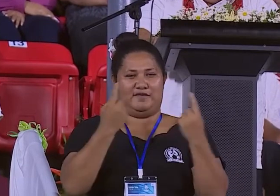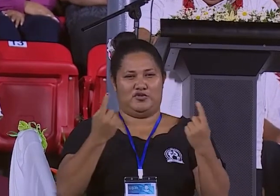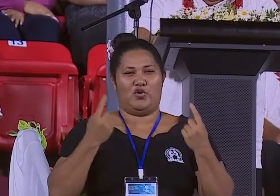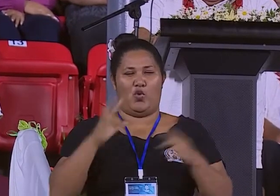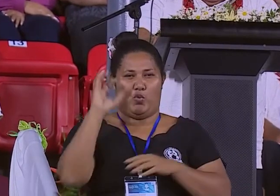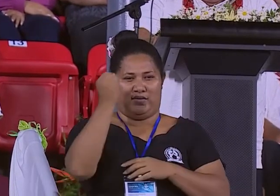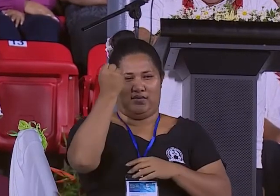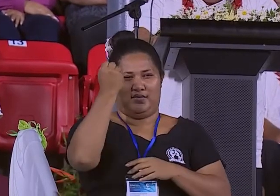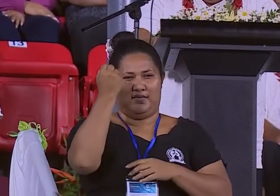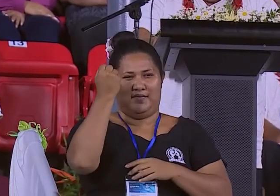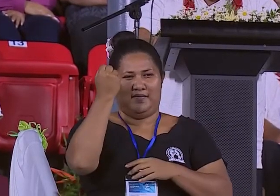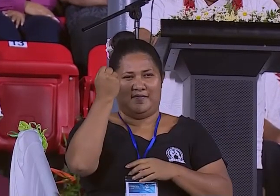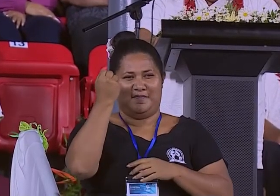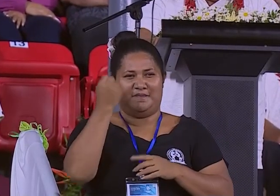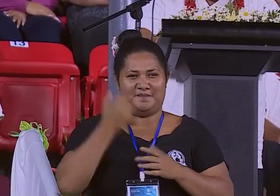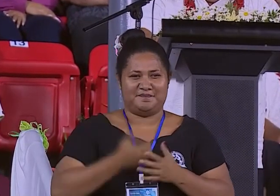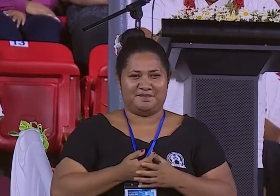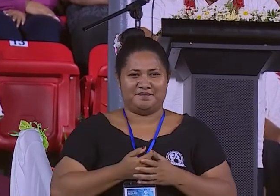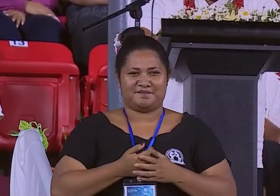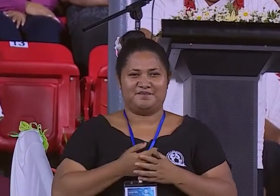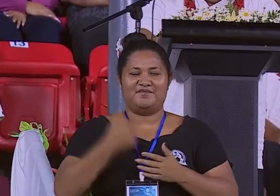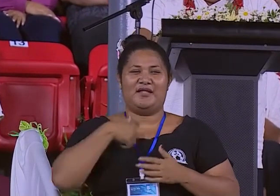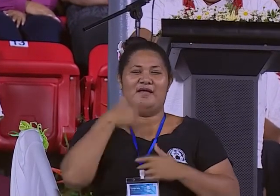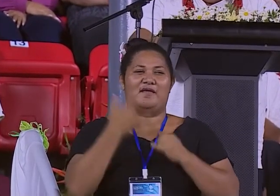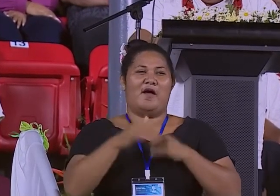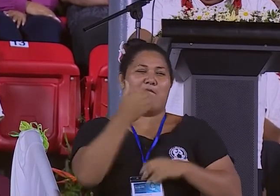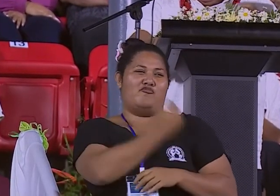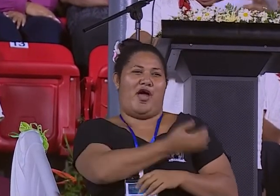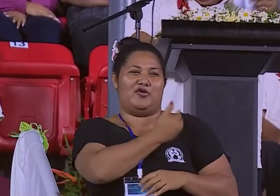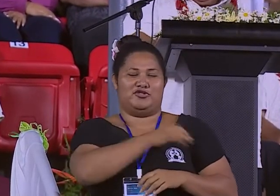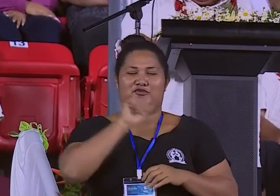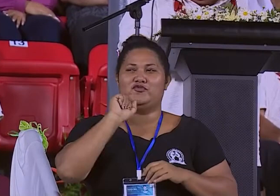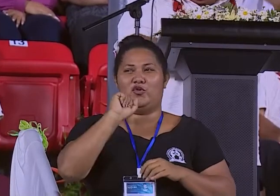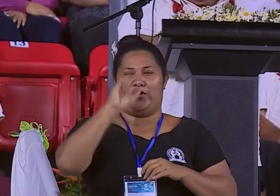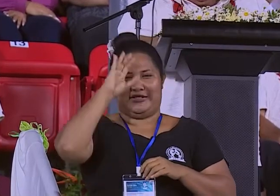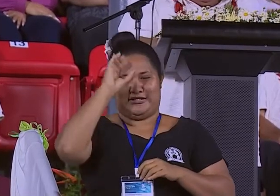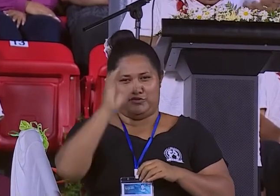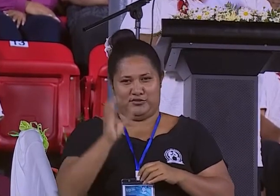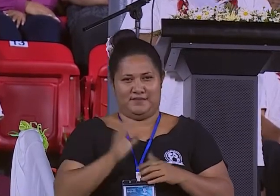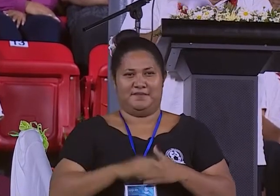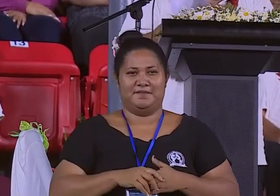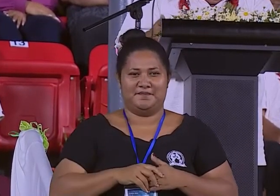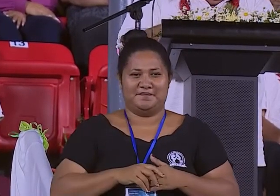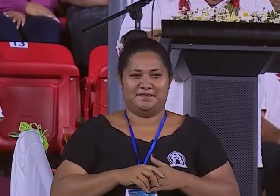win, and win proud for your countries.